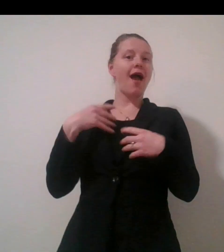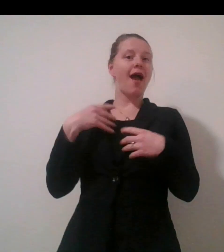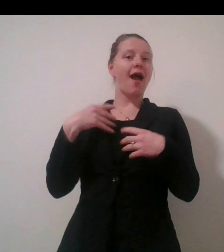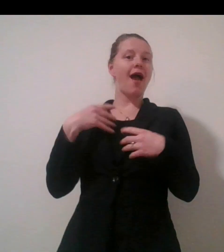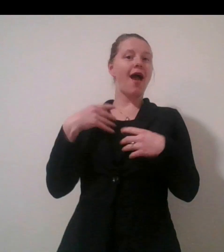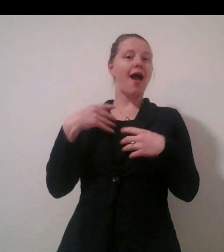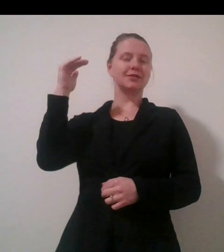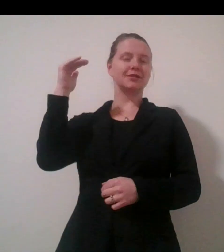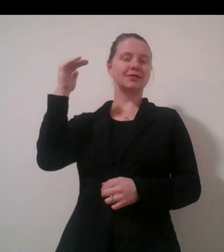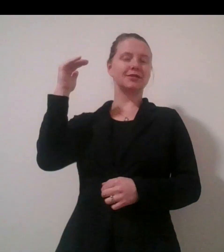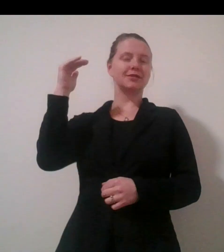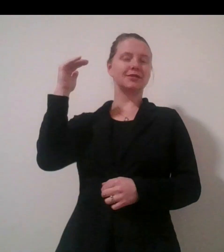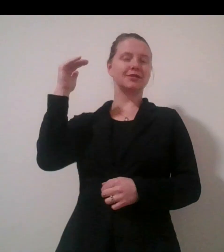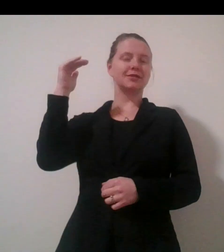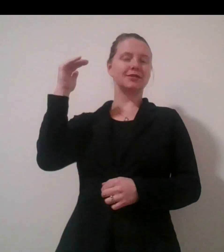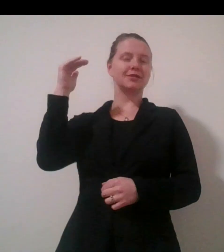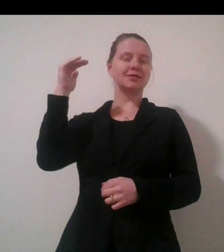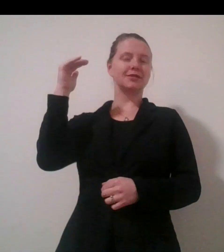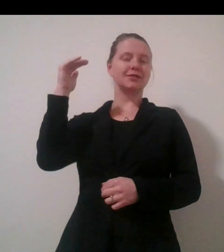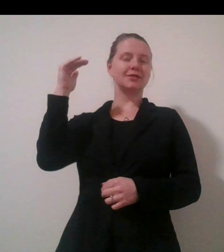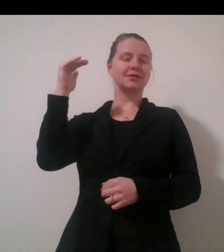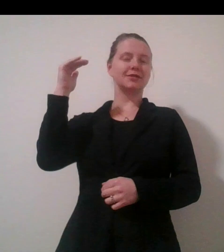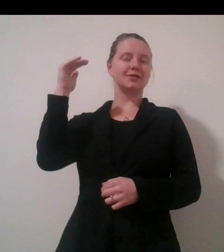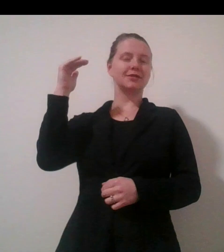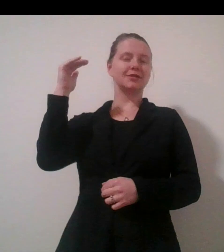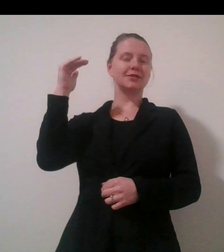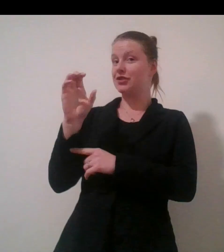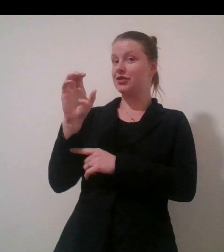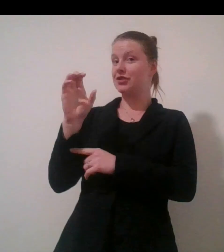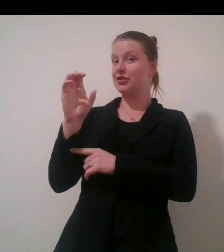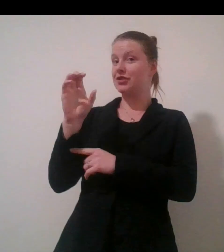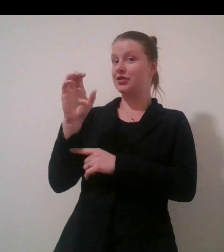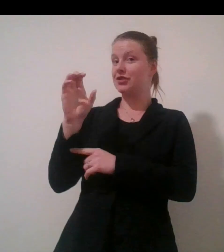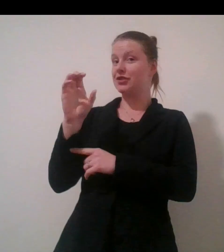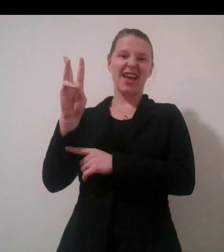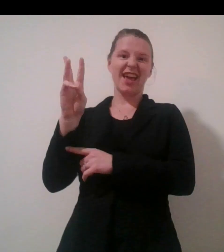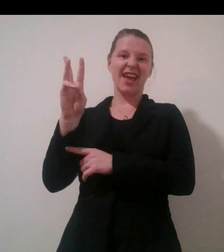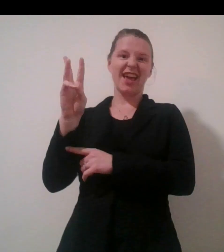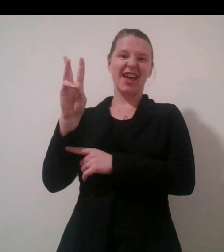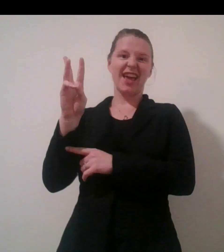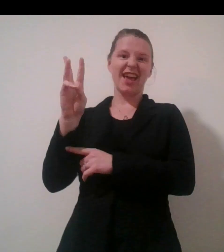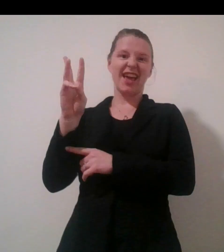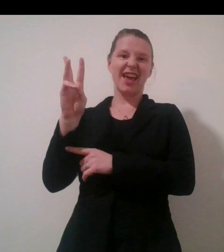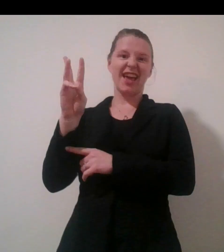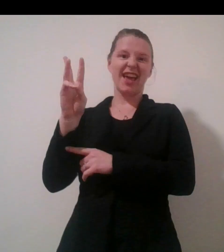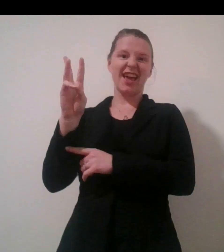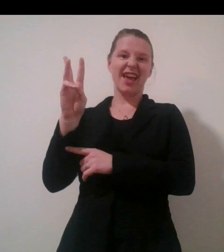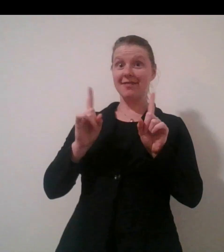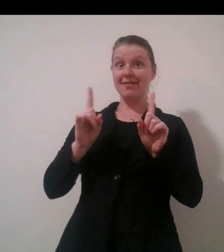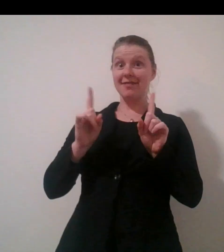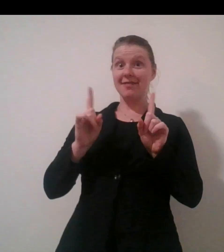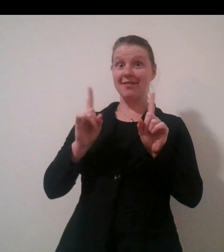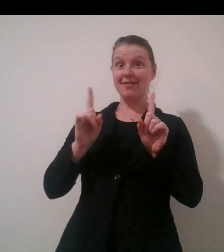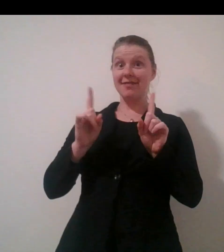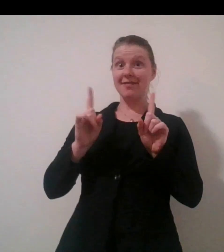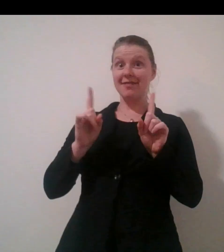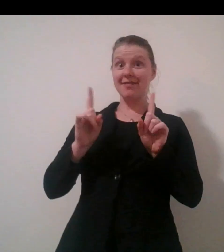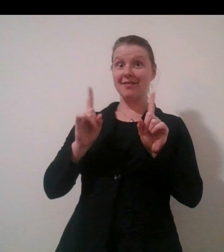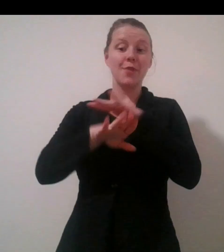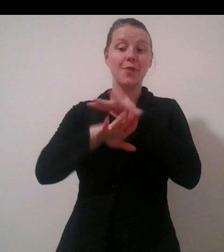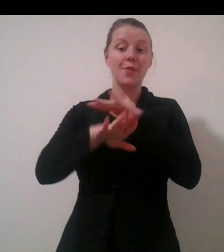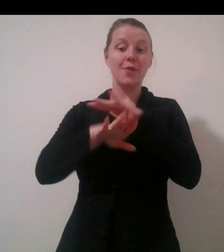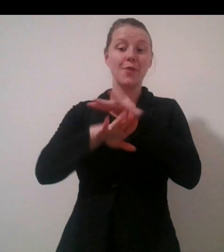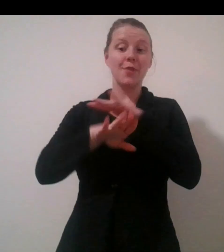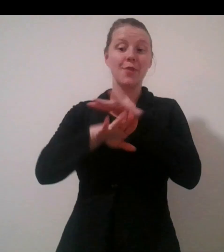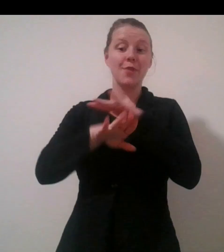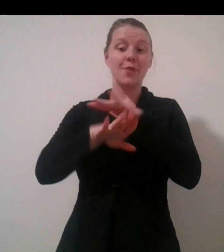is interesting to note that when we are born, we actually have 300 bones. How